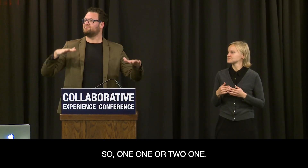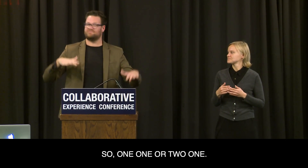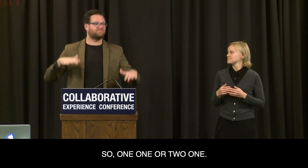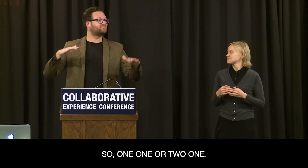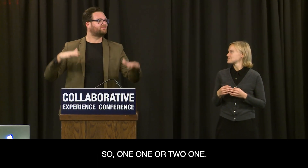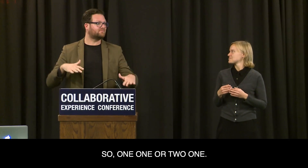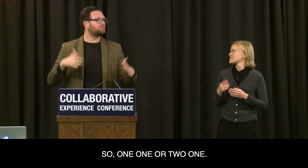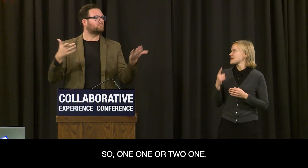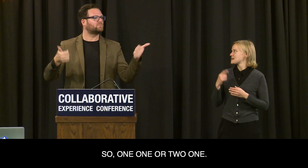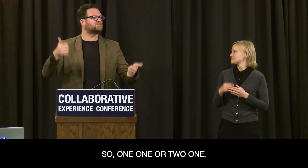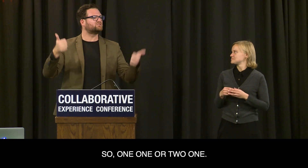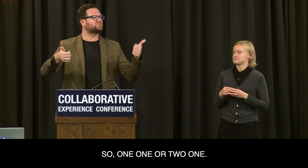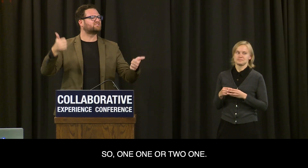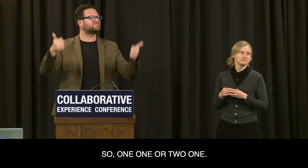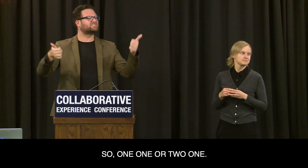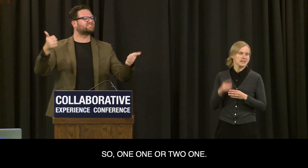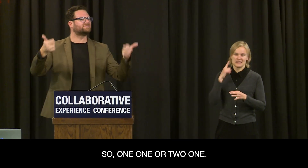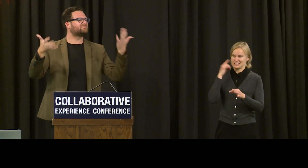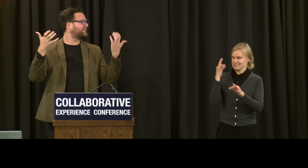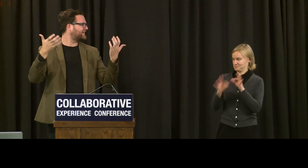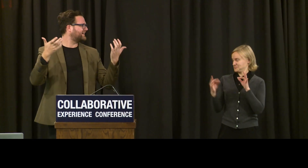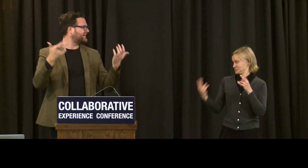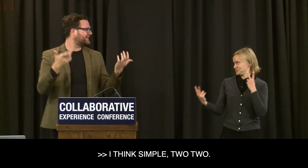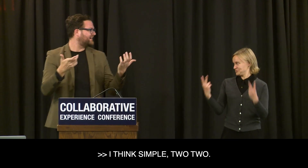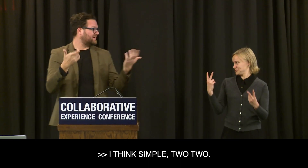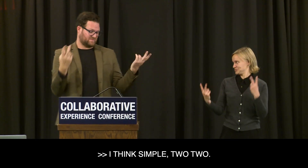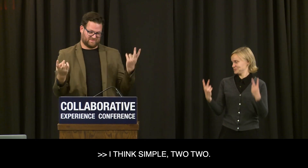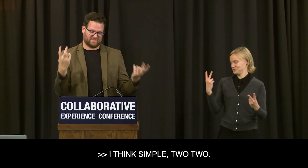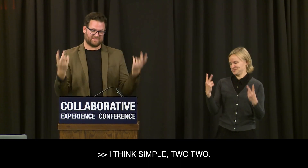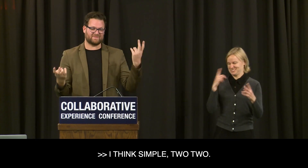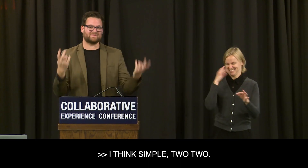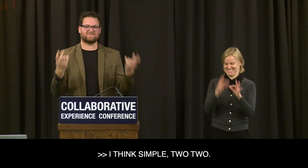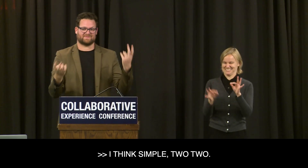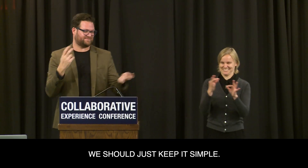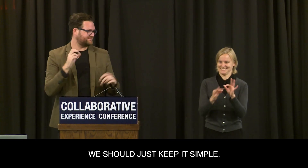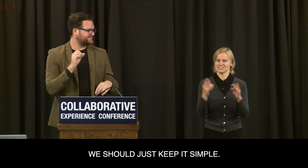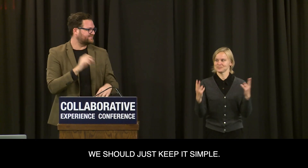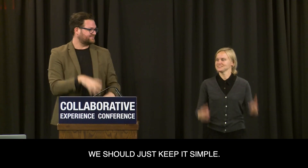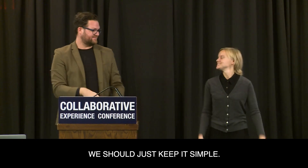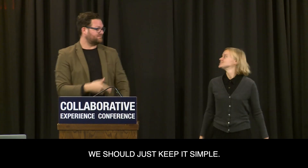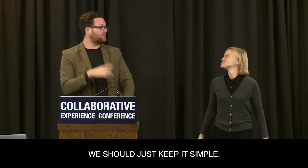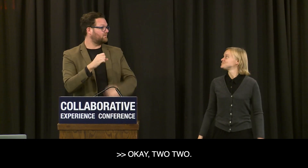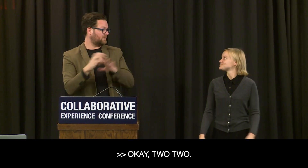or 2-1. I think simple, 2-2. We should just keep it simple. 2-2.